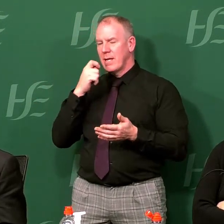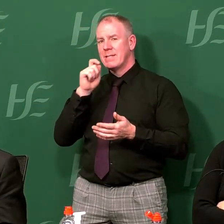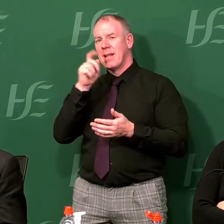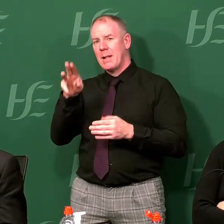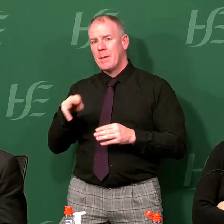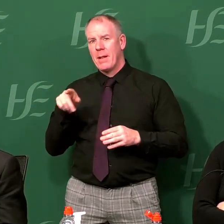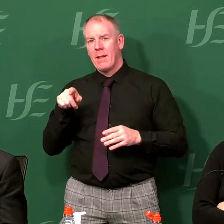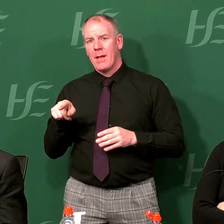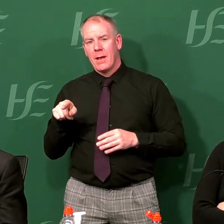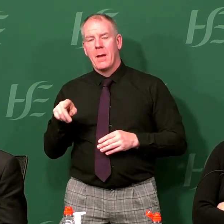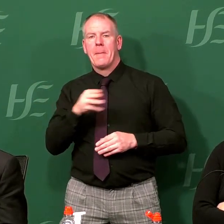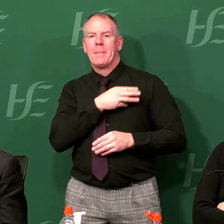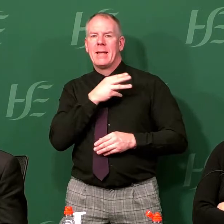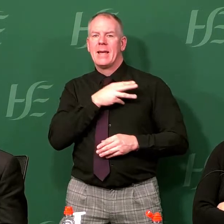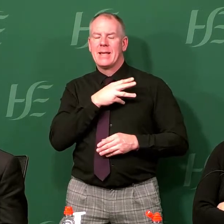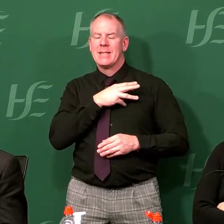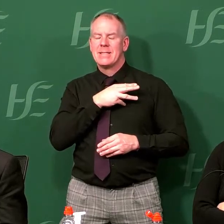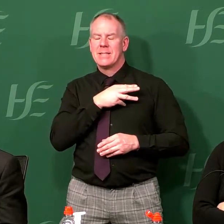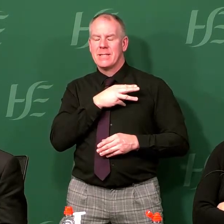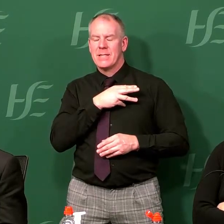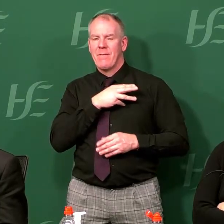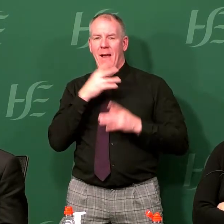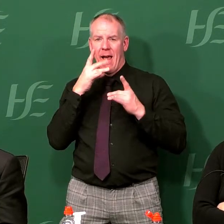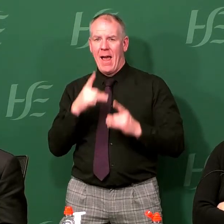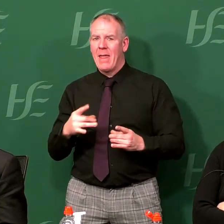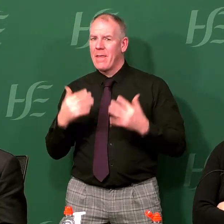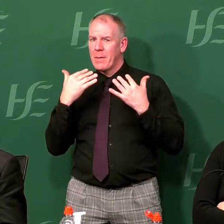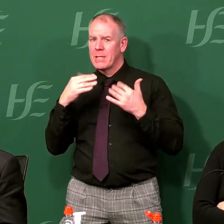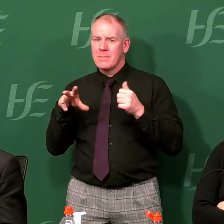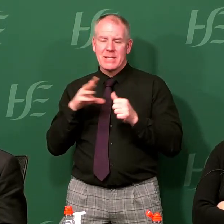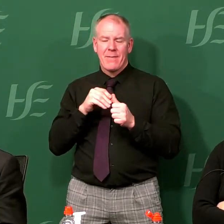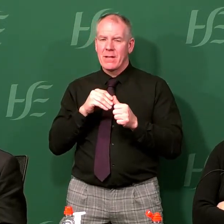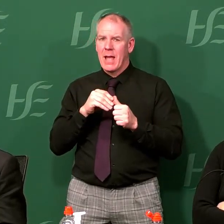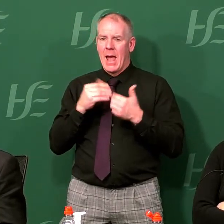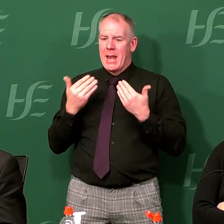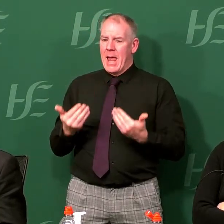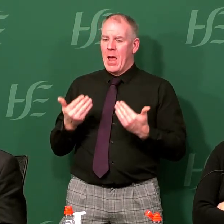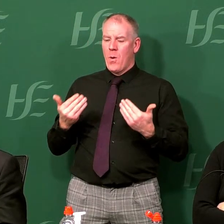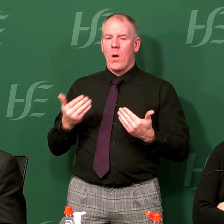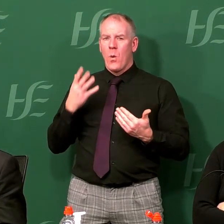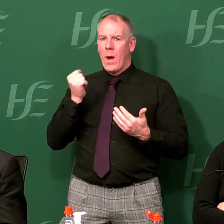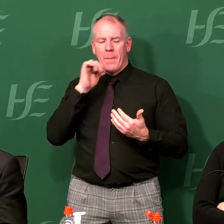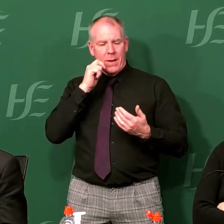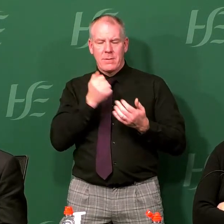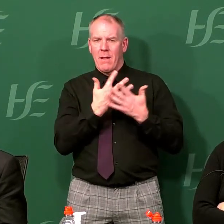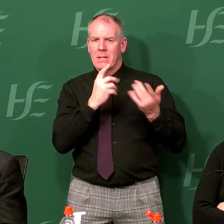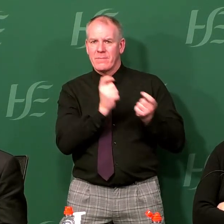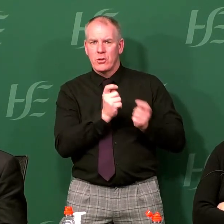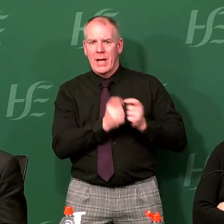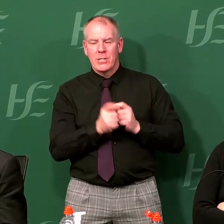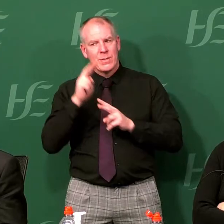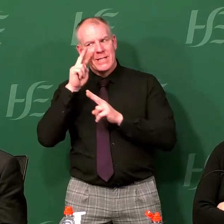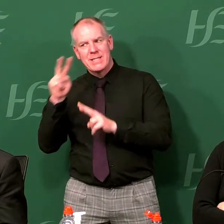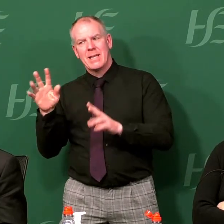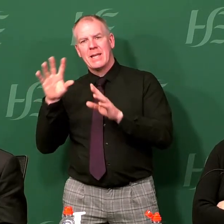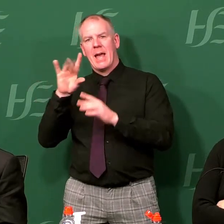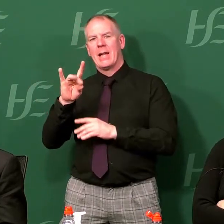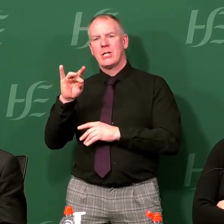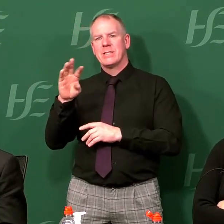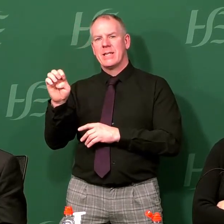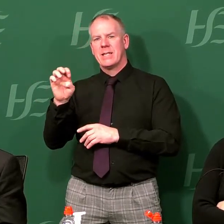people, please do, just for health information, particularly for the moment, because there's been a number of changes, do go to hsc.ie,